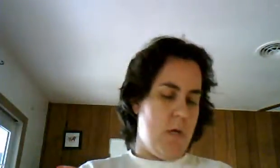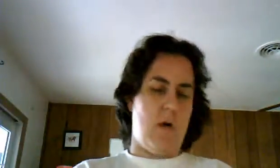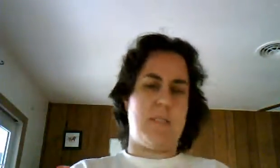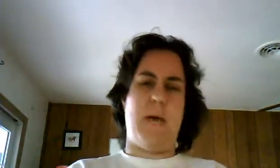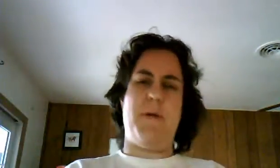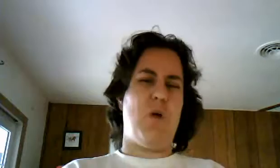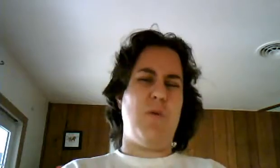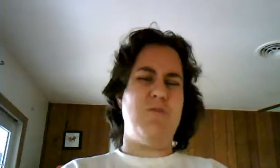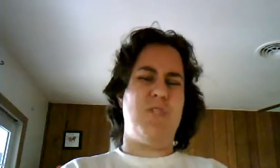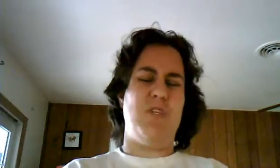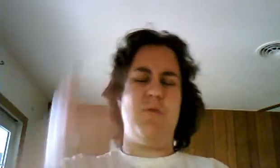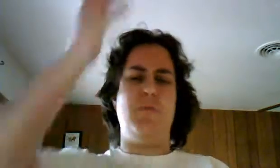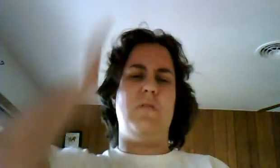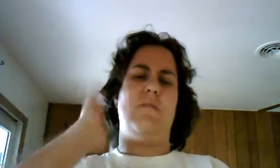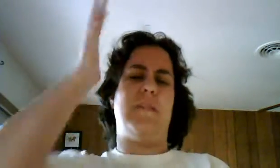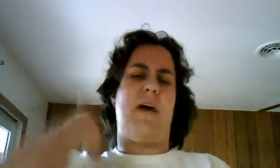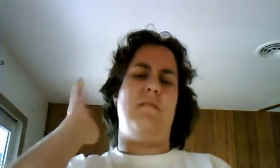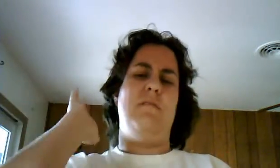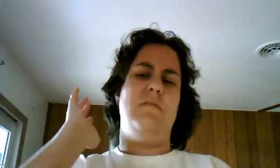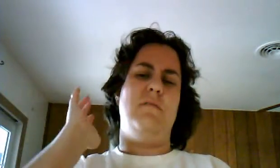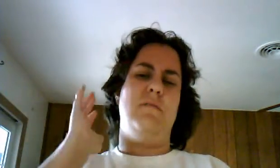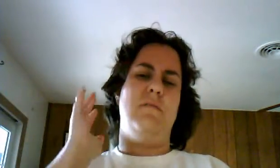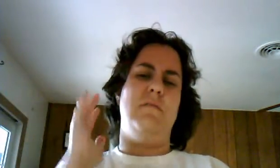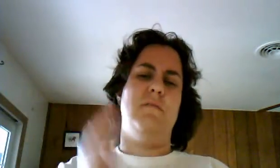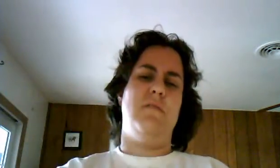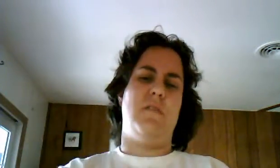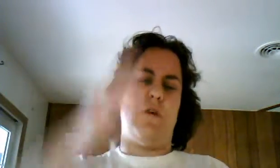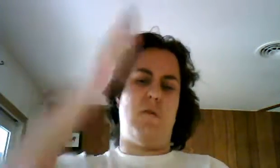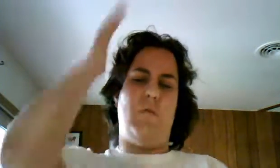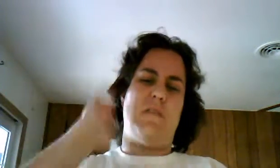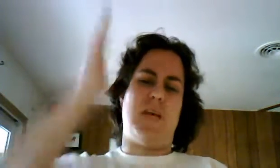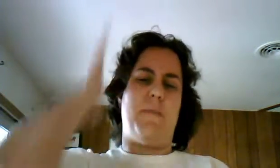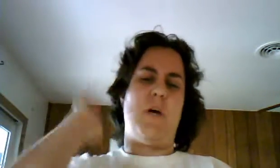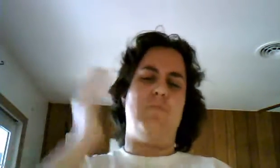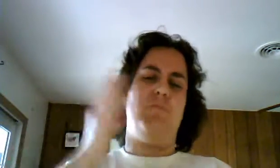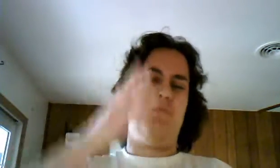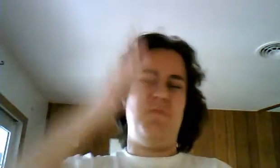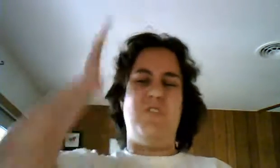Long time ago, used to go like that. So, long time ago, used to